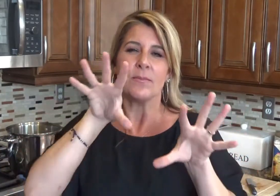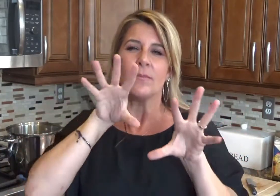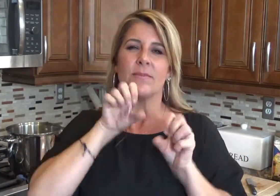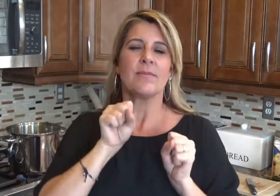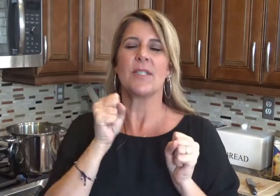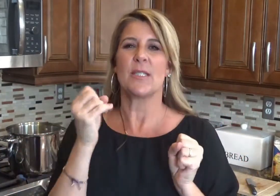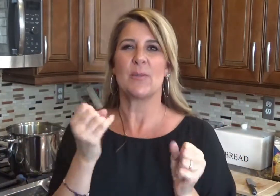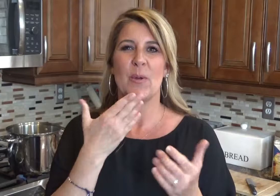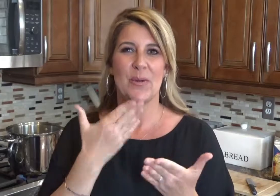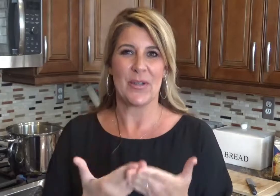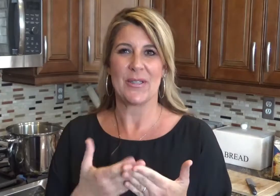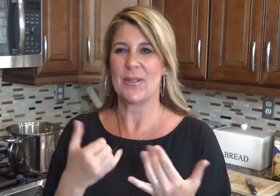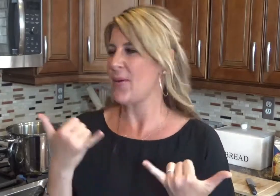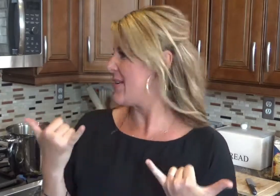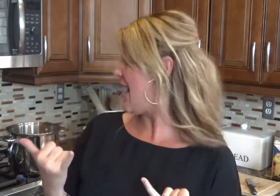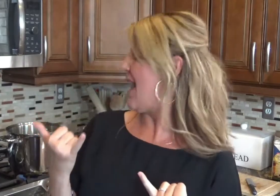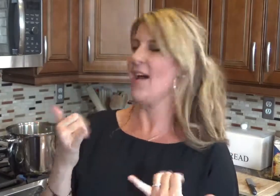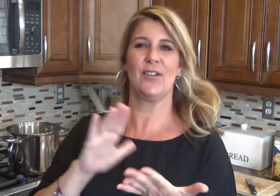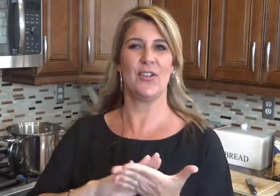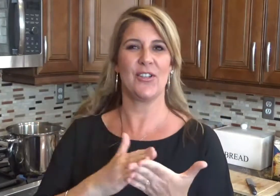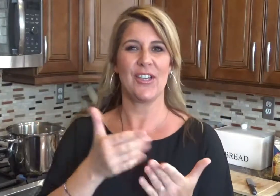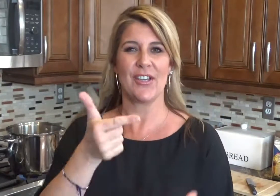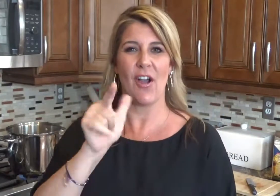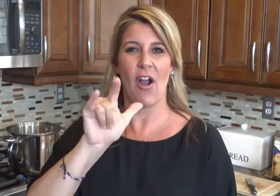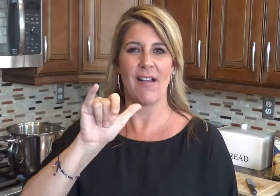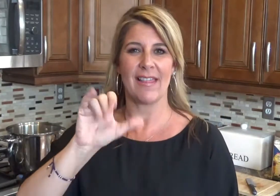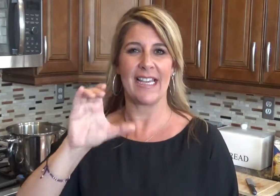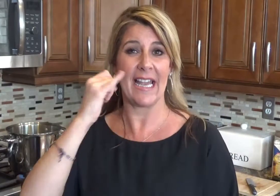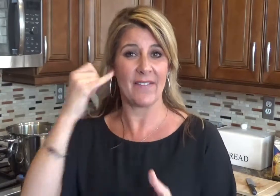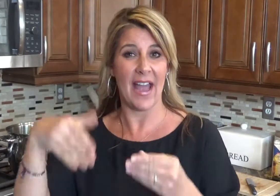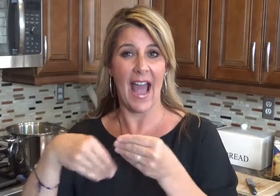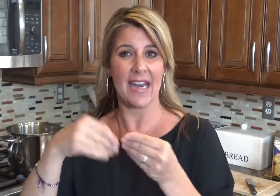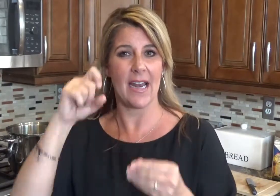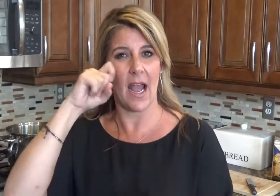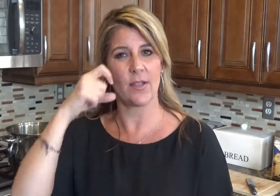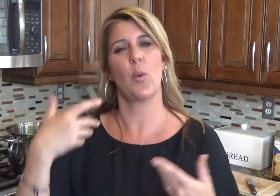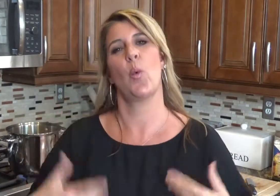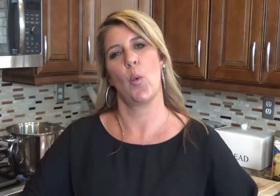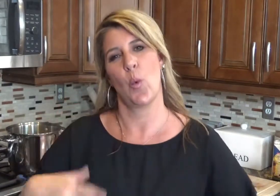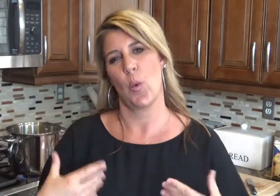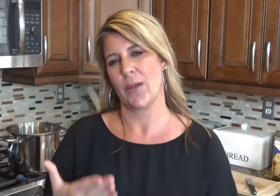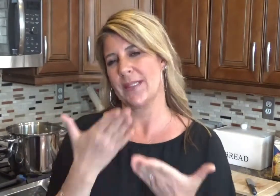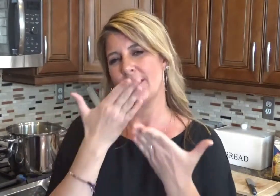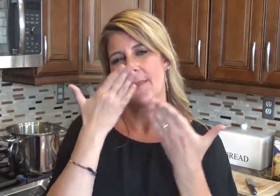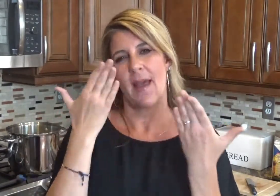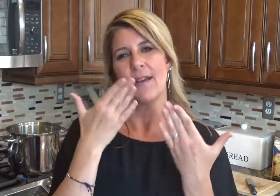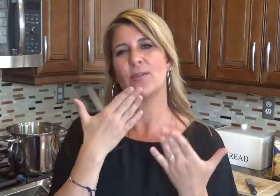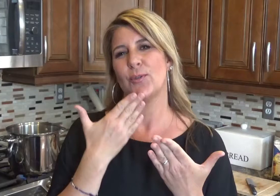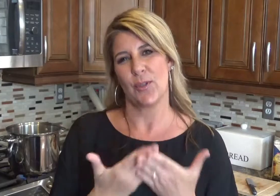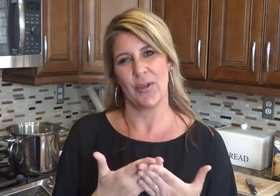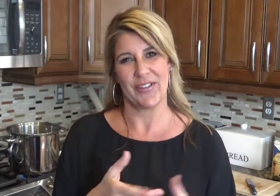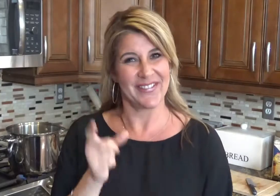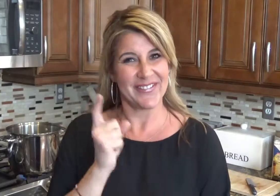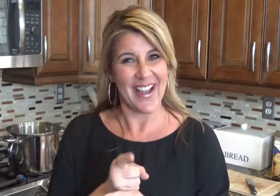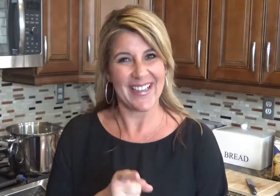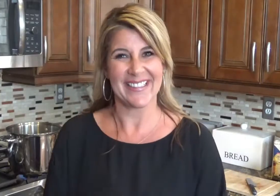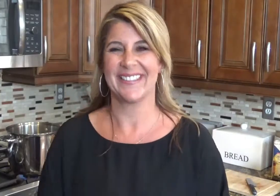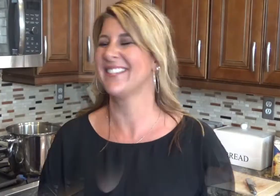always have to remember that onions and garlic smell so good. Right now I'm cooking just the garlic, and if I'd add onions, oh my goodness, it would smell